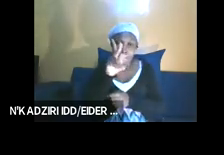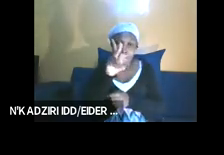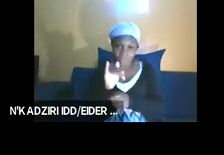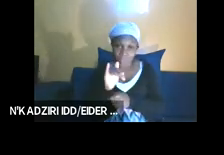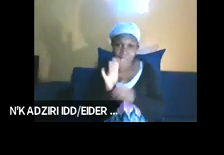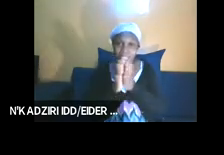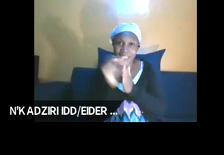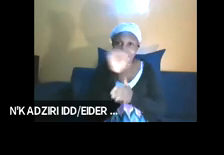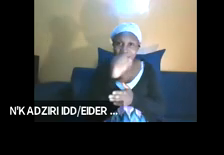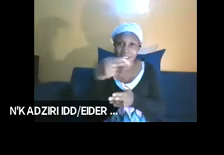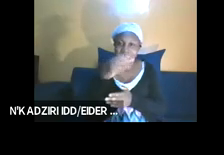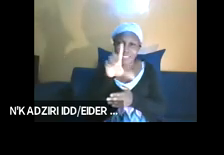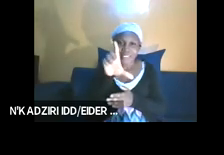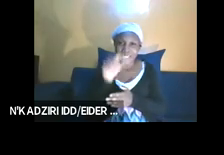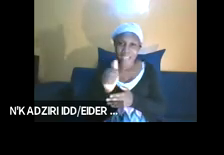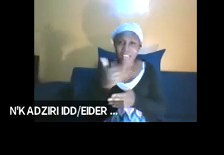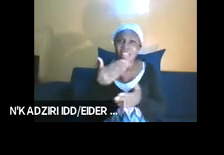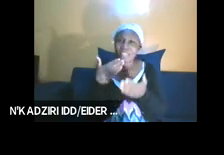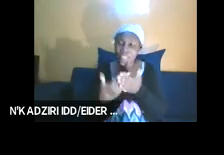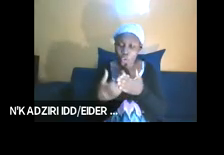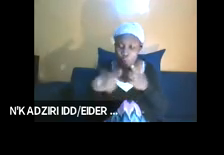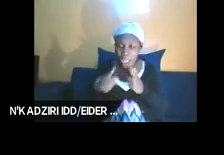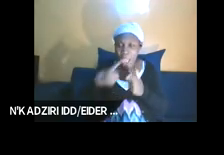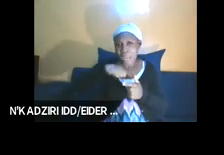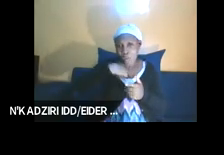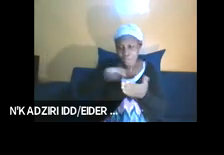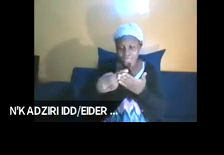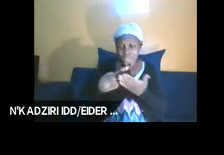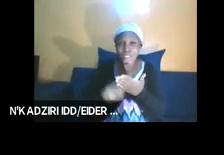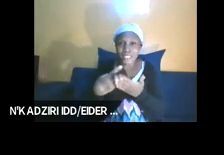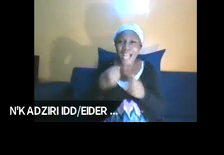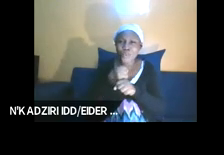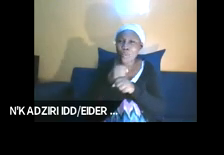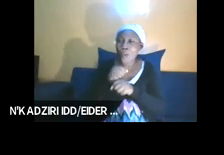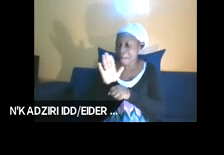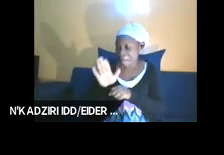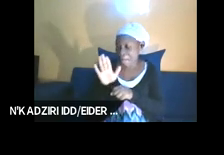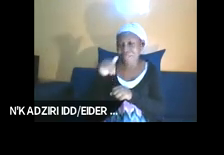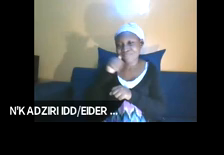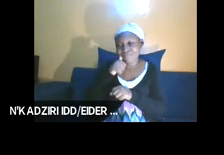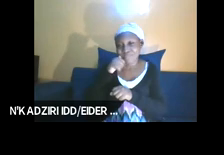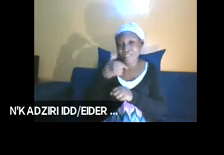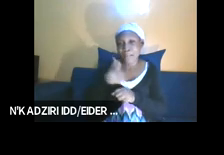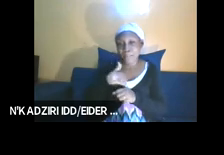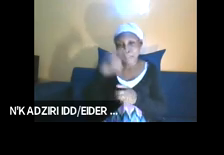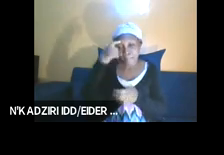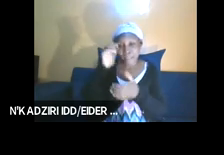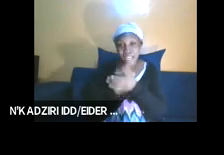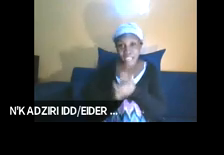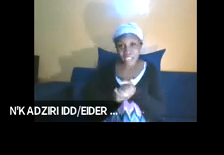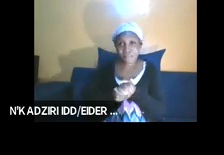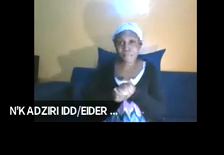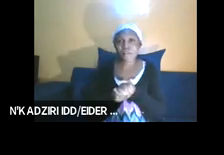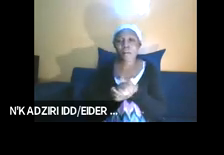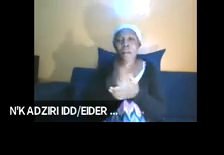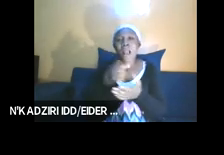us to discuss your wonderful work. And I believe that at this point, that preprint actually has already been published as a